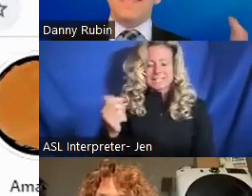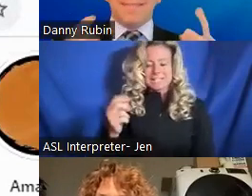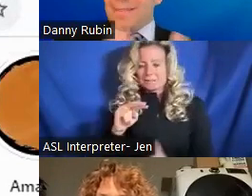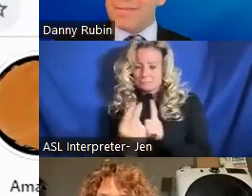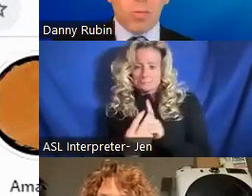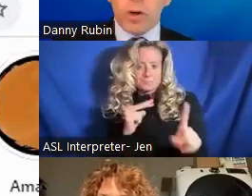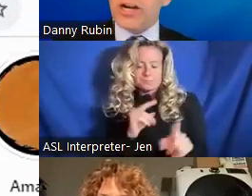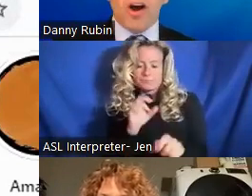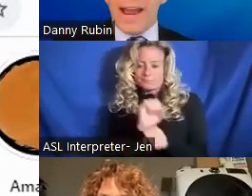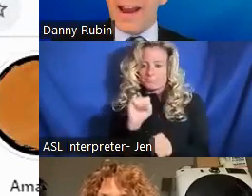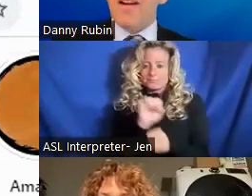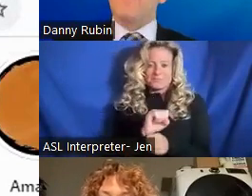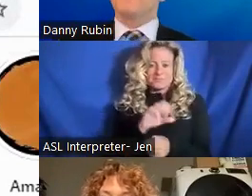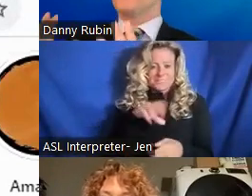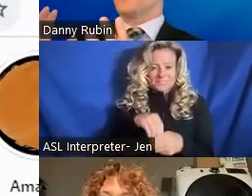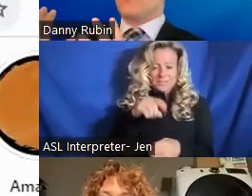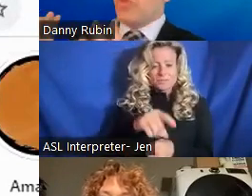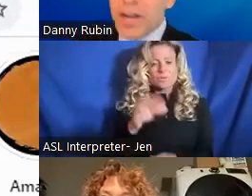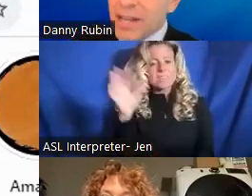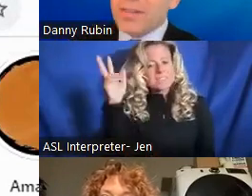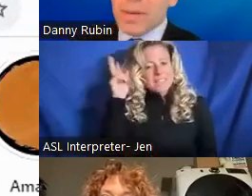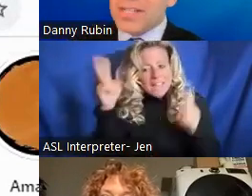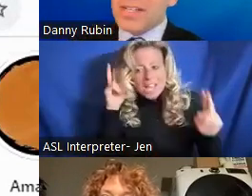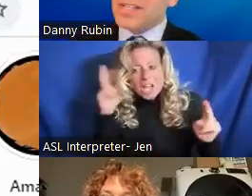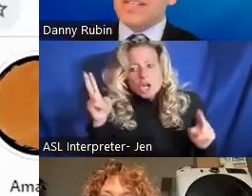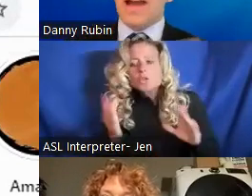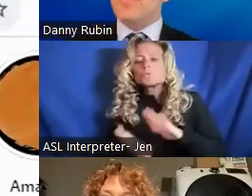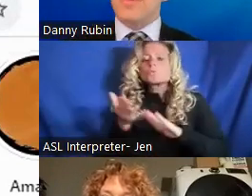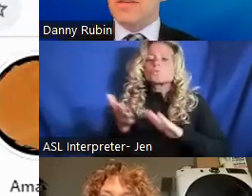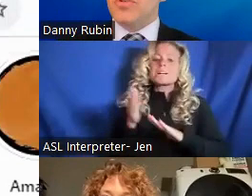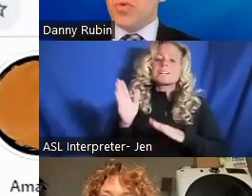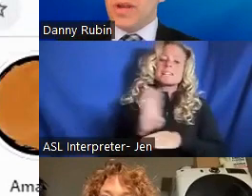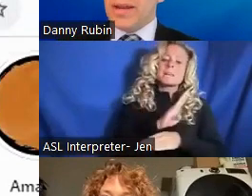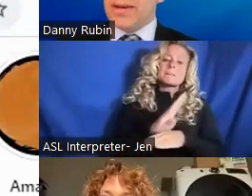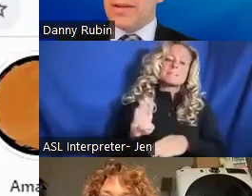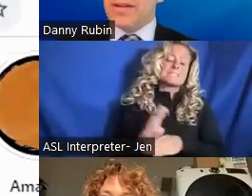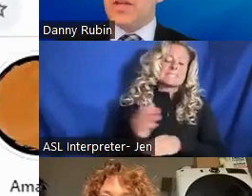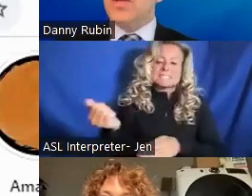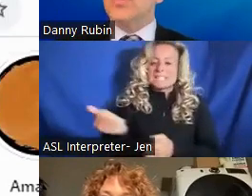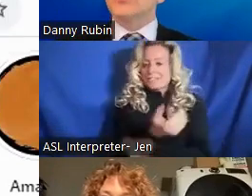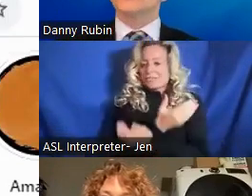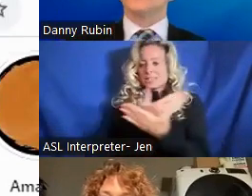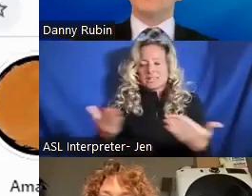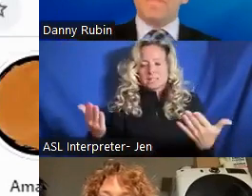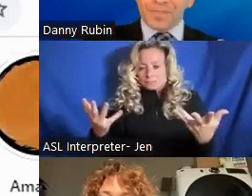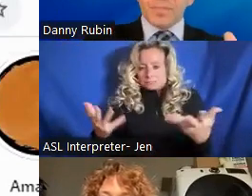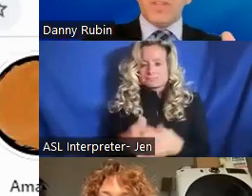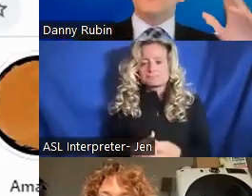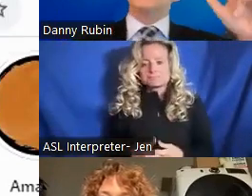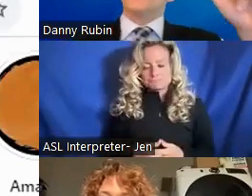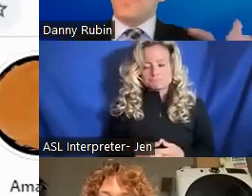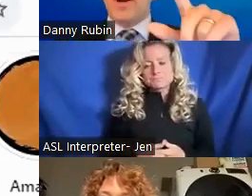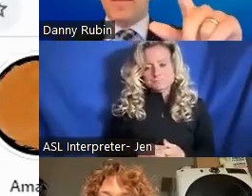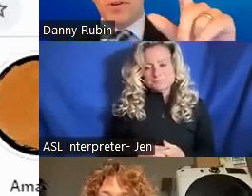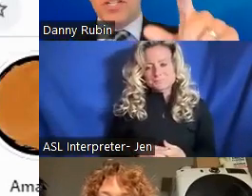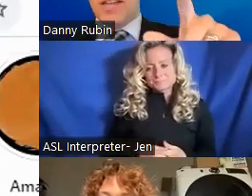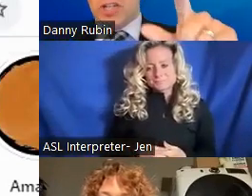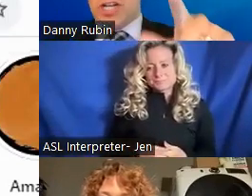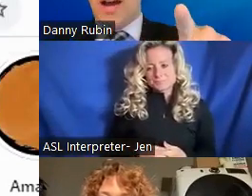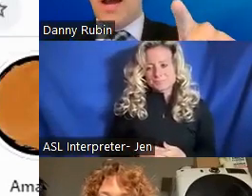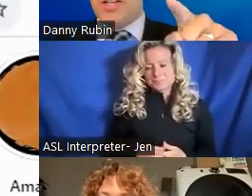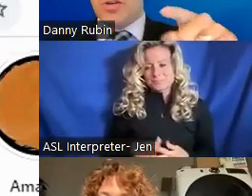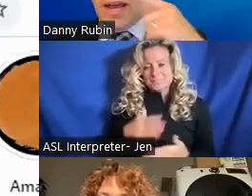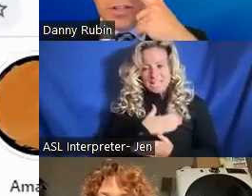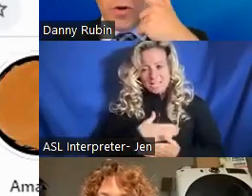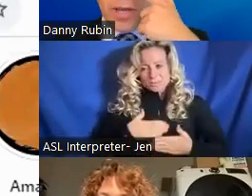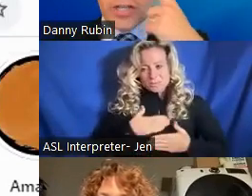working on hair, running the business, everything in between. So first of all, I want to appreciate